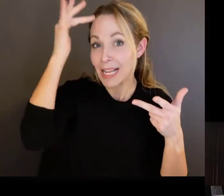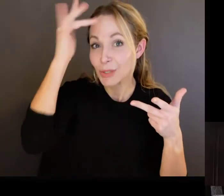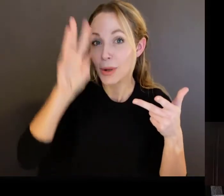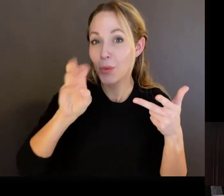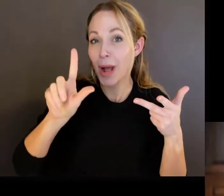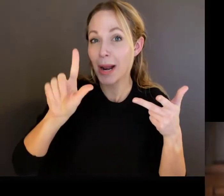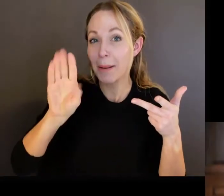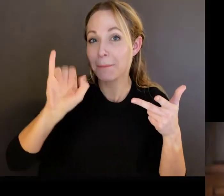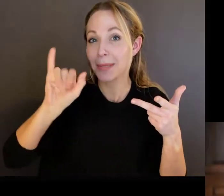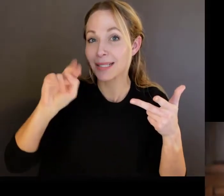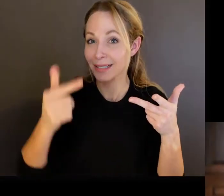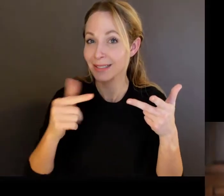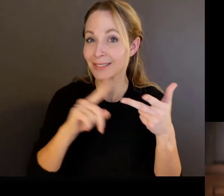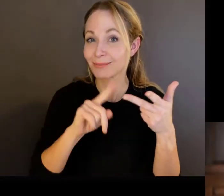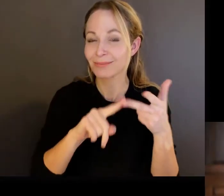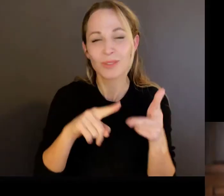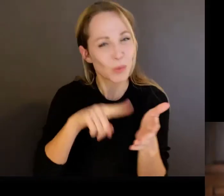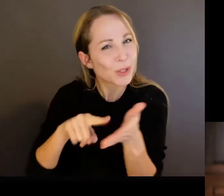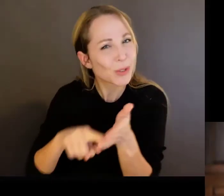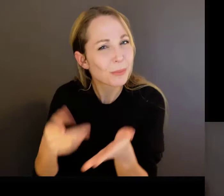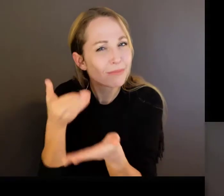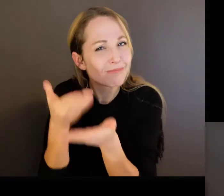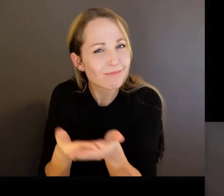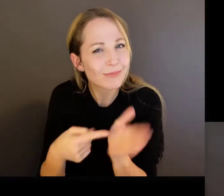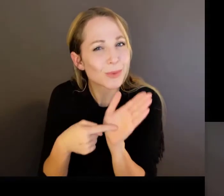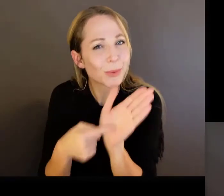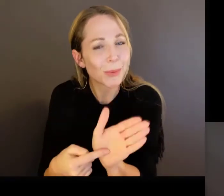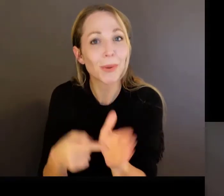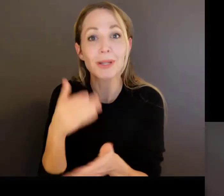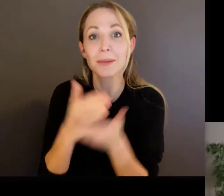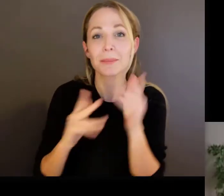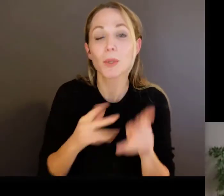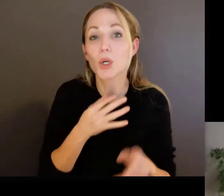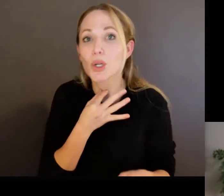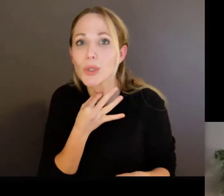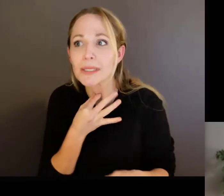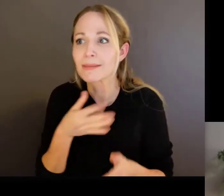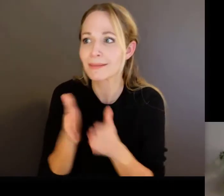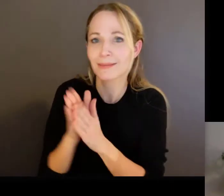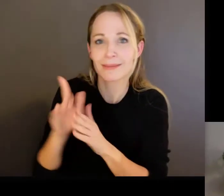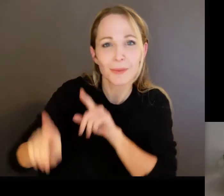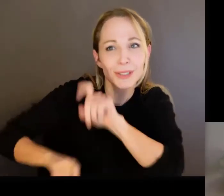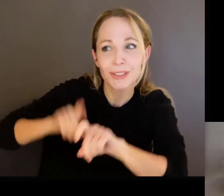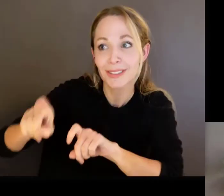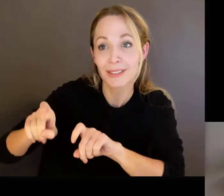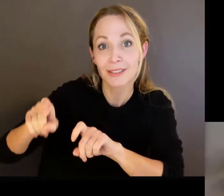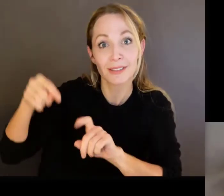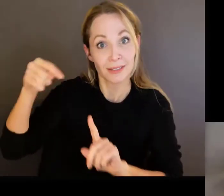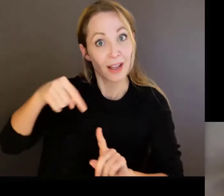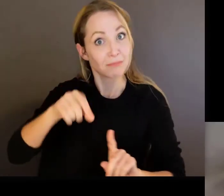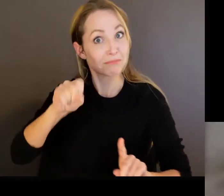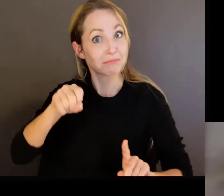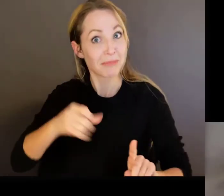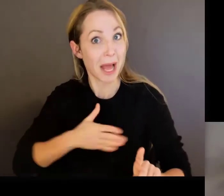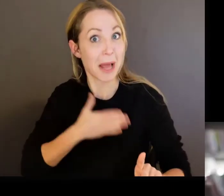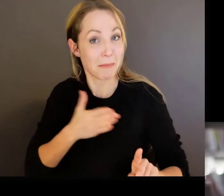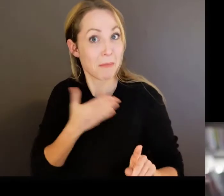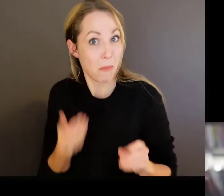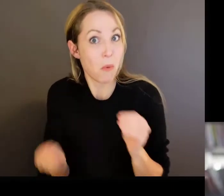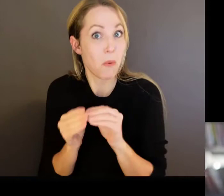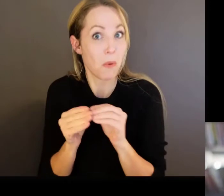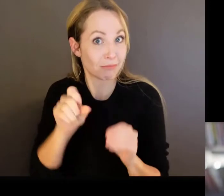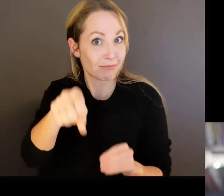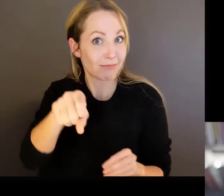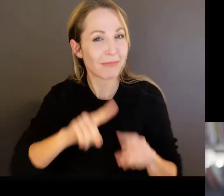research showing that people who are curious, who ask questions, are not just happier,